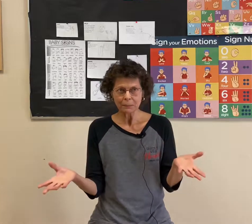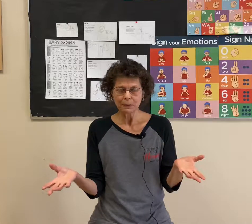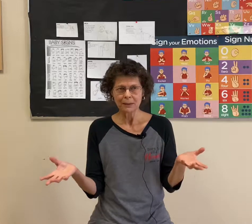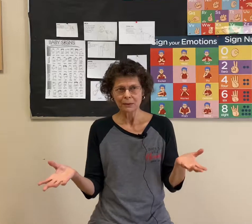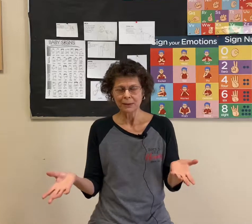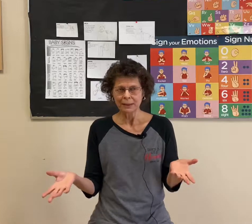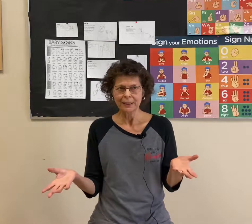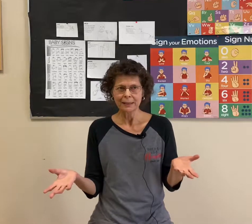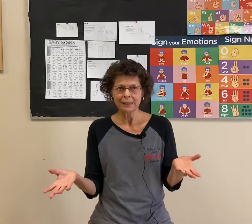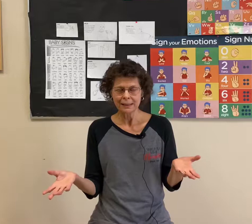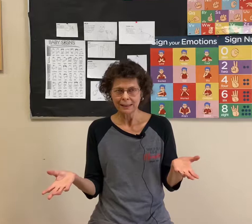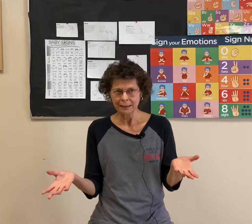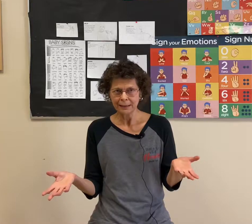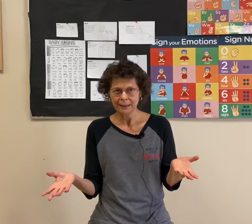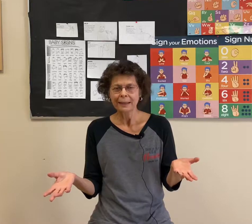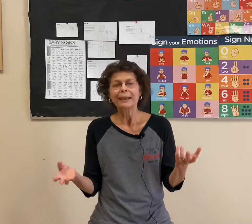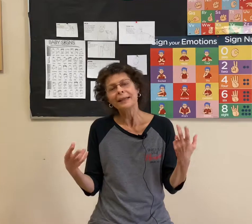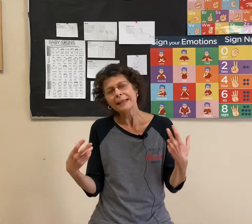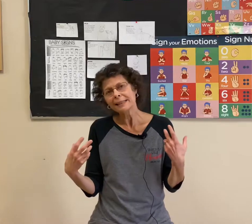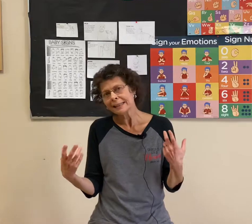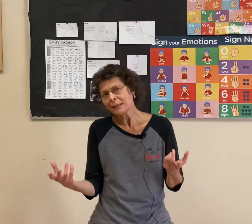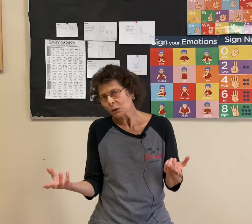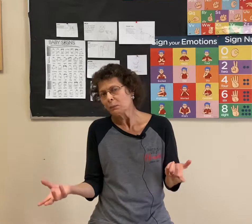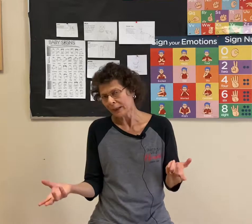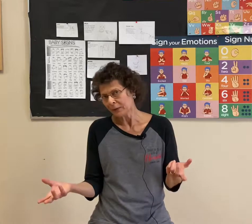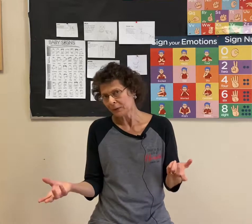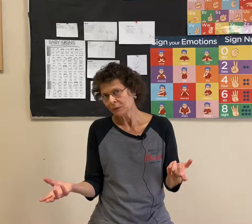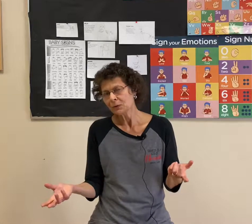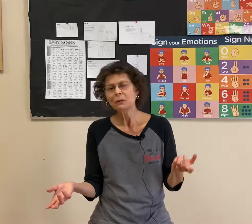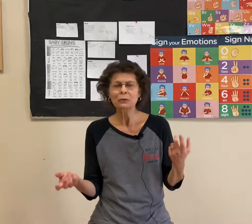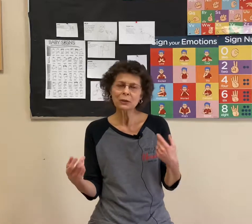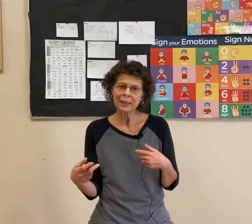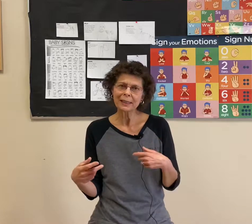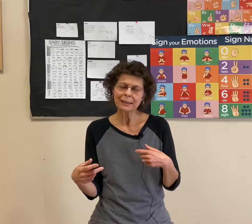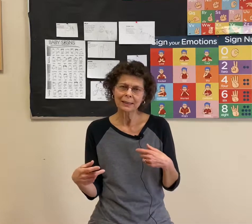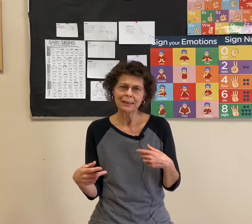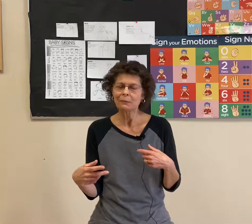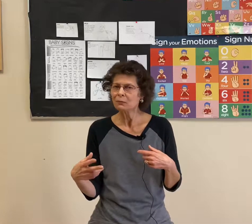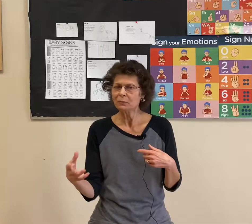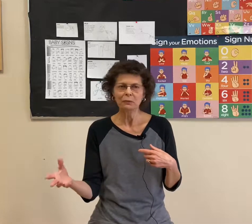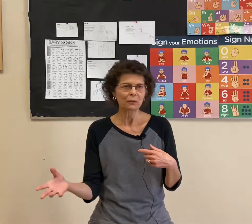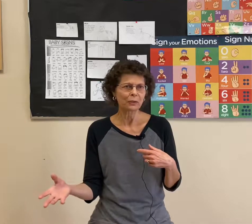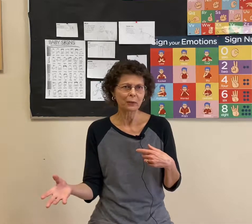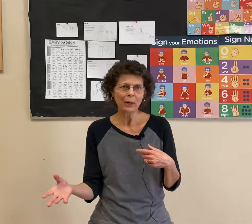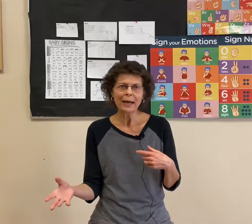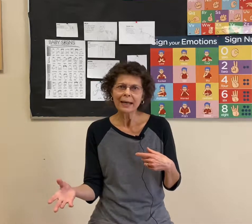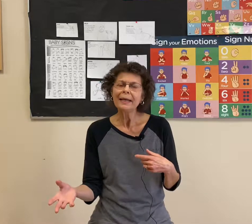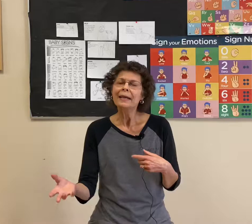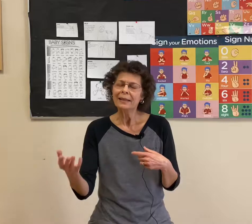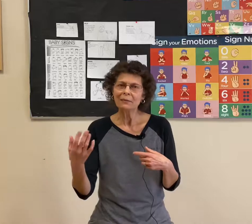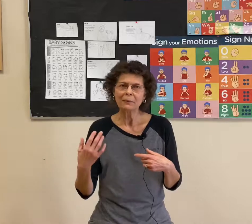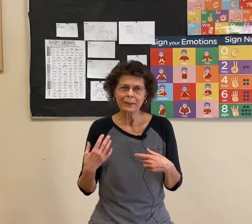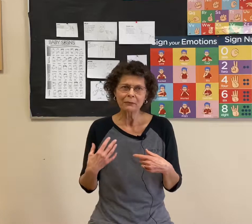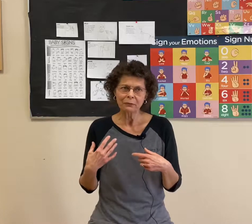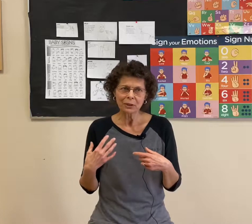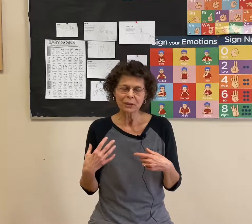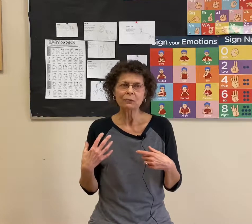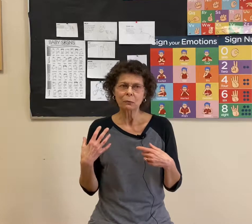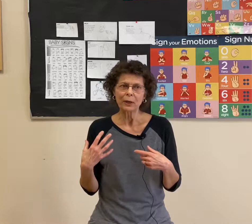they're sitting unassisted, and they can see you better. So if you're signing to them from a few feet away, they have a better vision of what you're